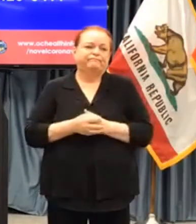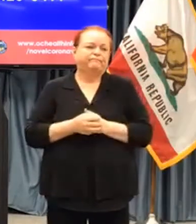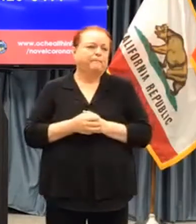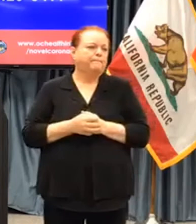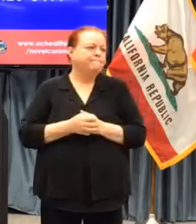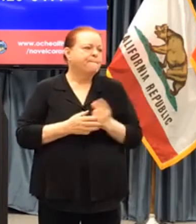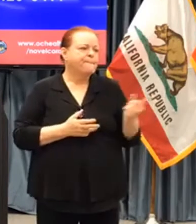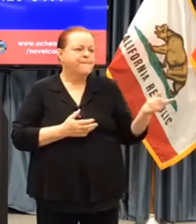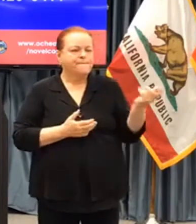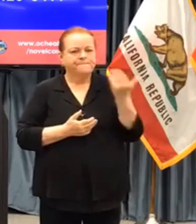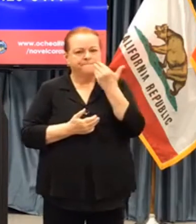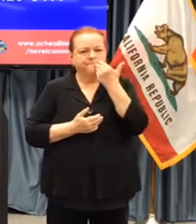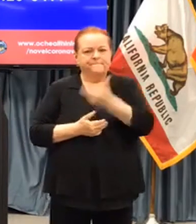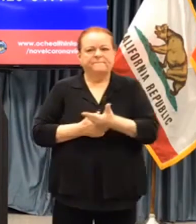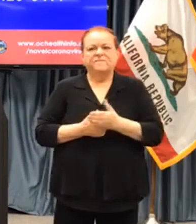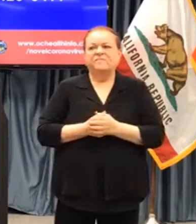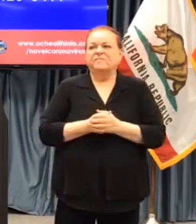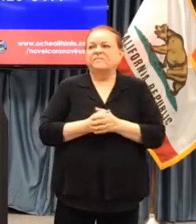Thank you.